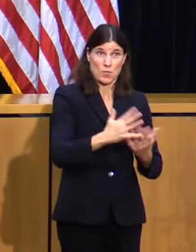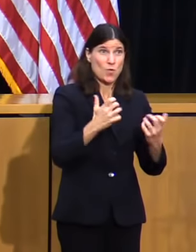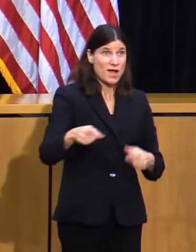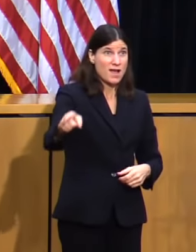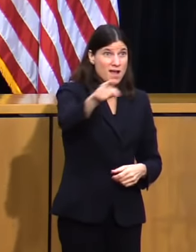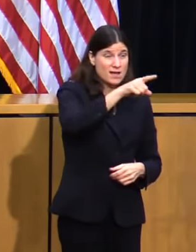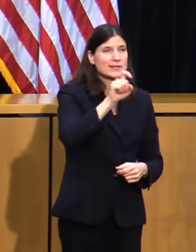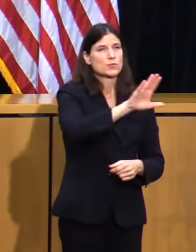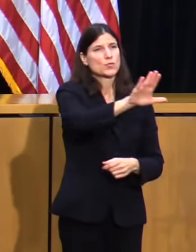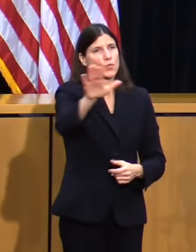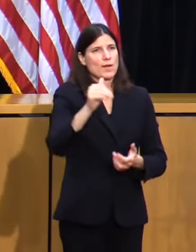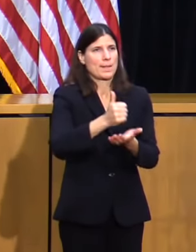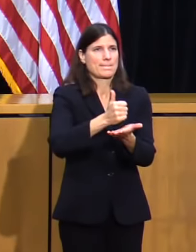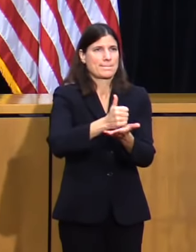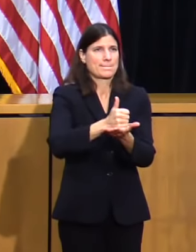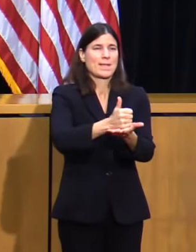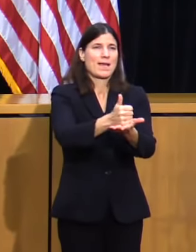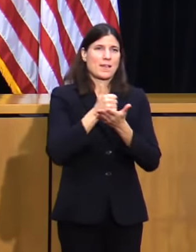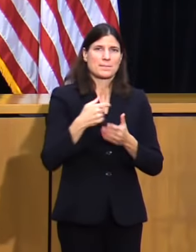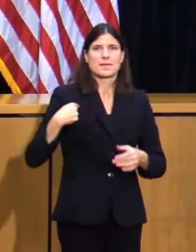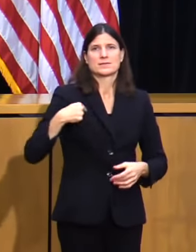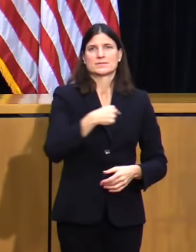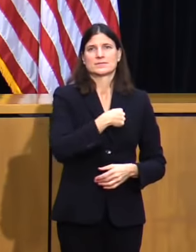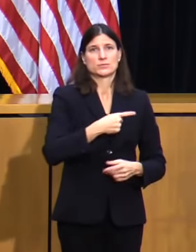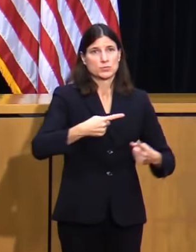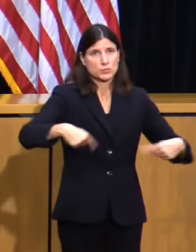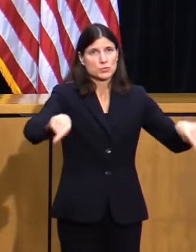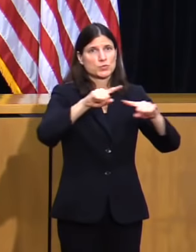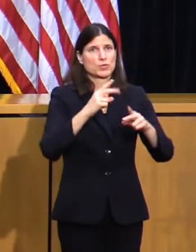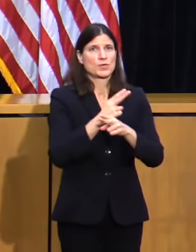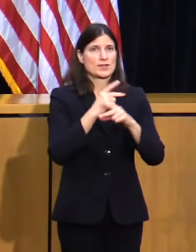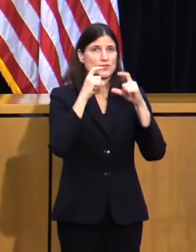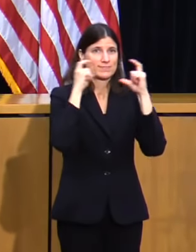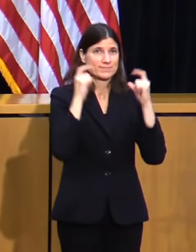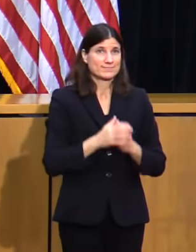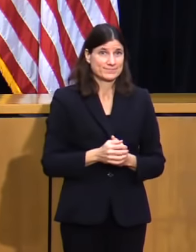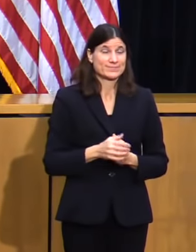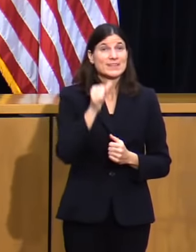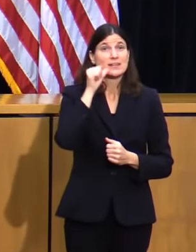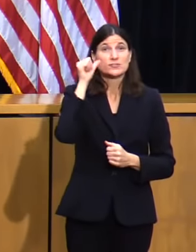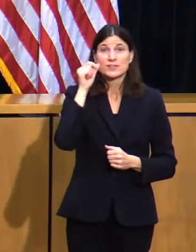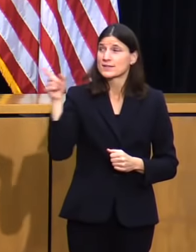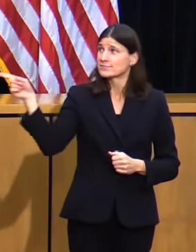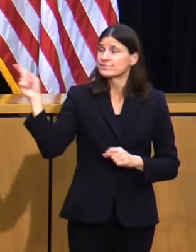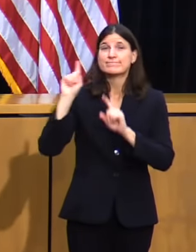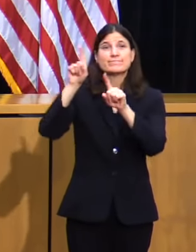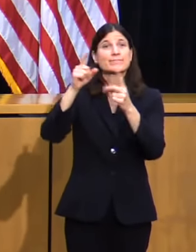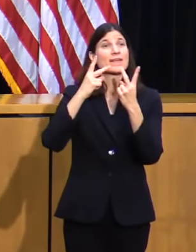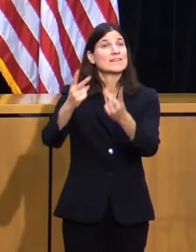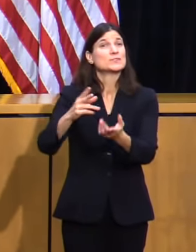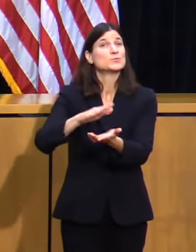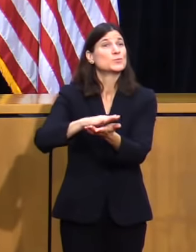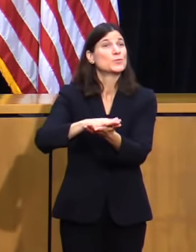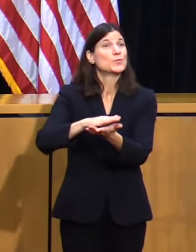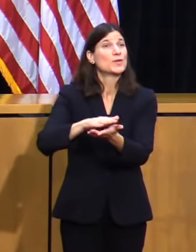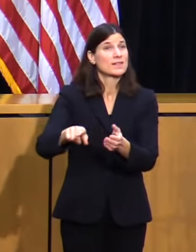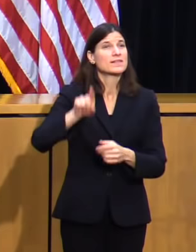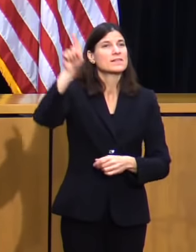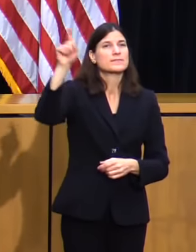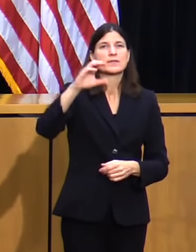I visited a school yesterday. It's an elementary and middle school in Carlisle. It's been pretty much in person since the start of the school